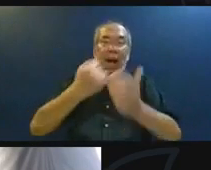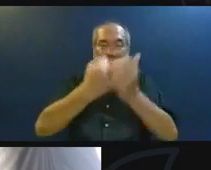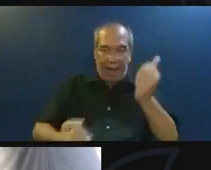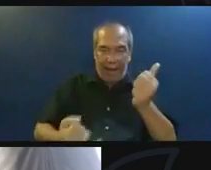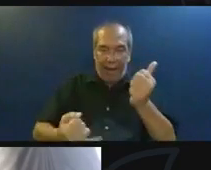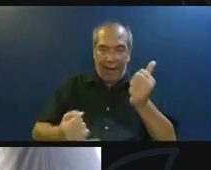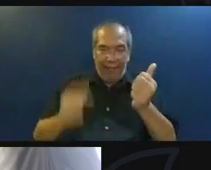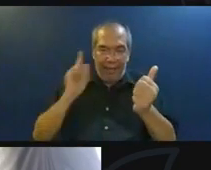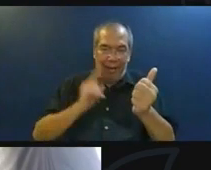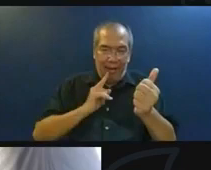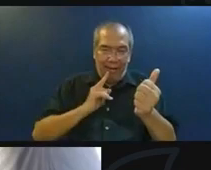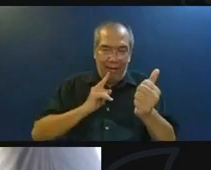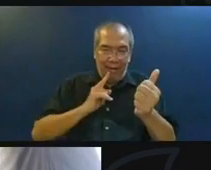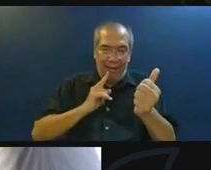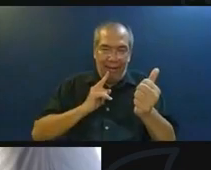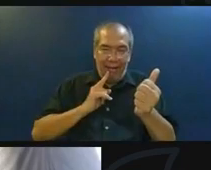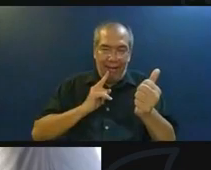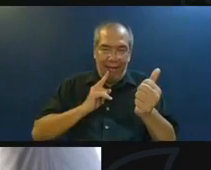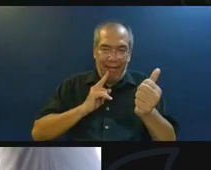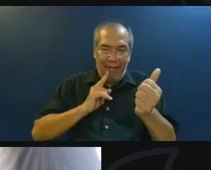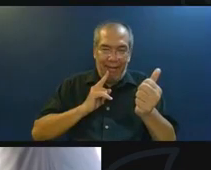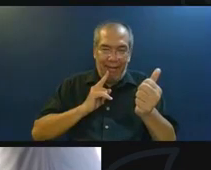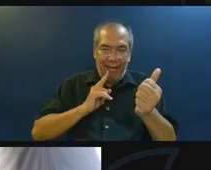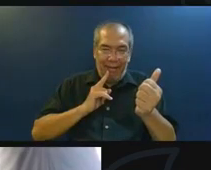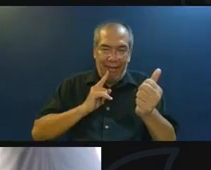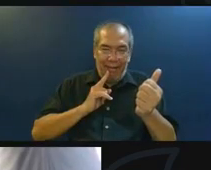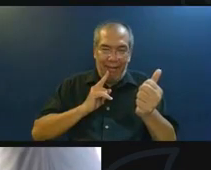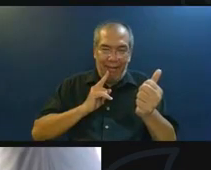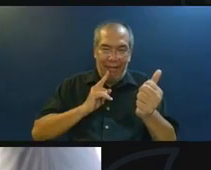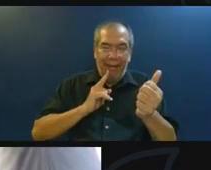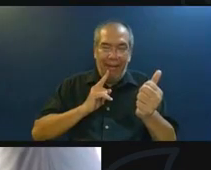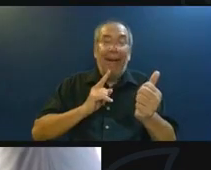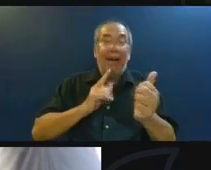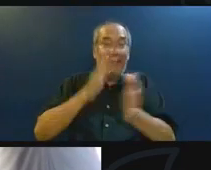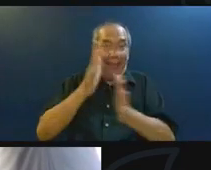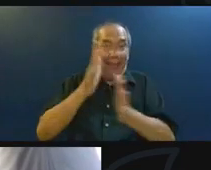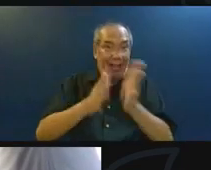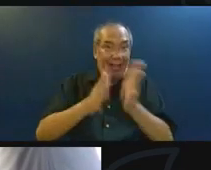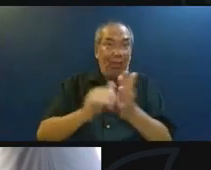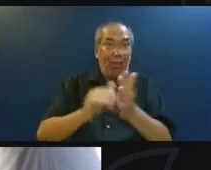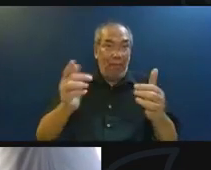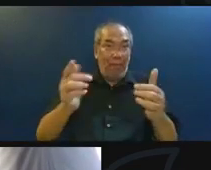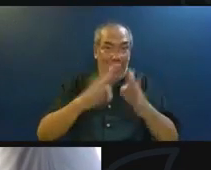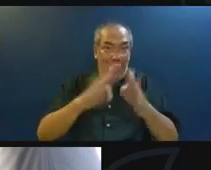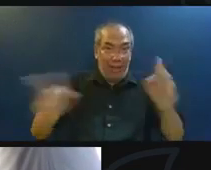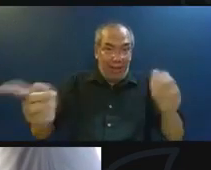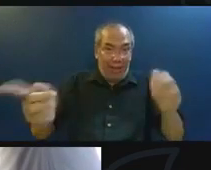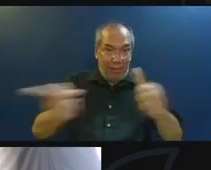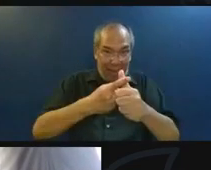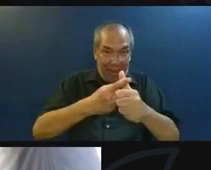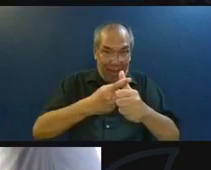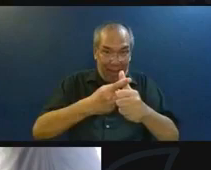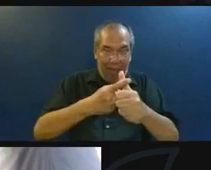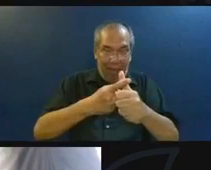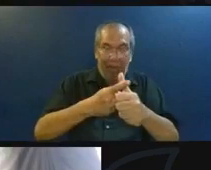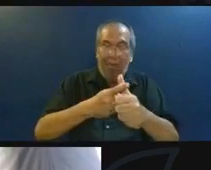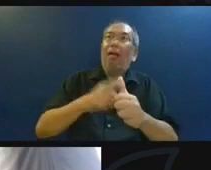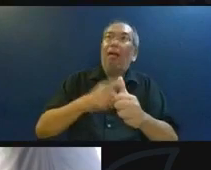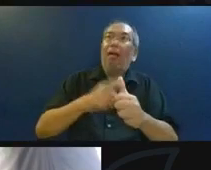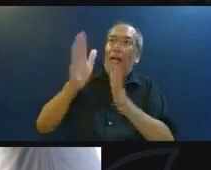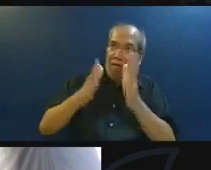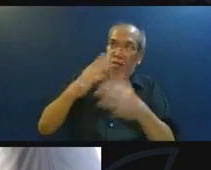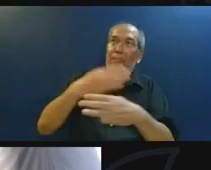So basically, for a deaf person, sign language is our first language or our native language, or we call it our mother